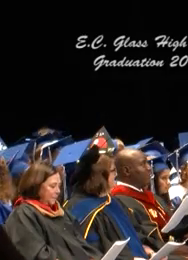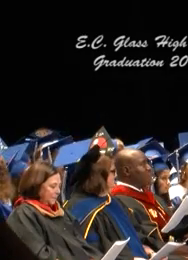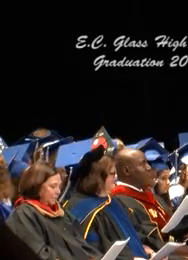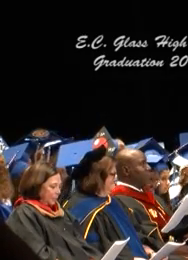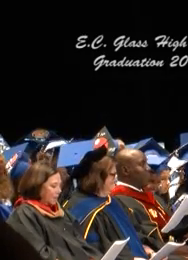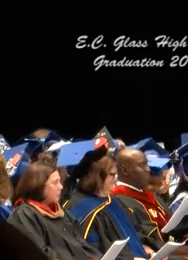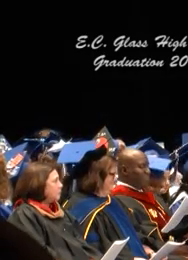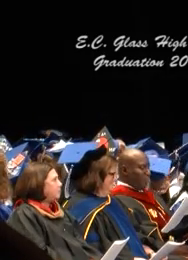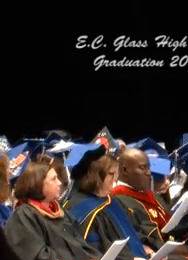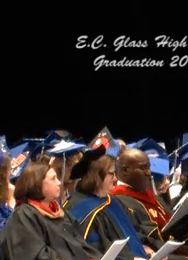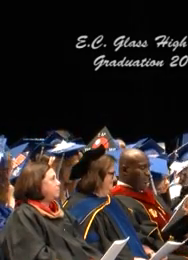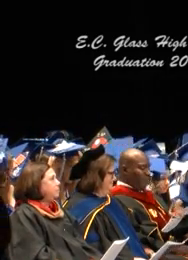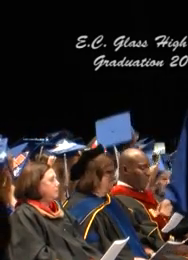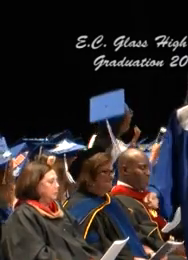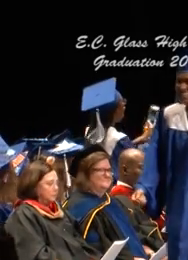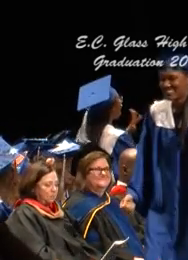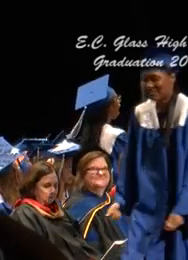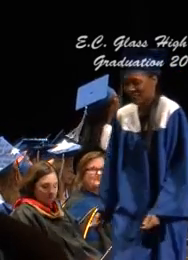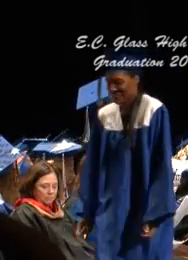Ladesha Marie Ware.